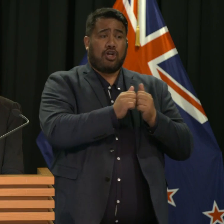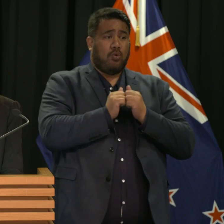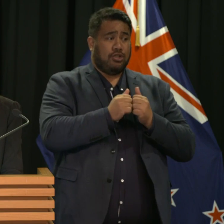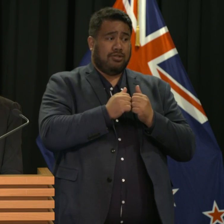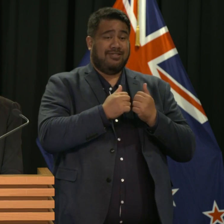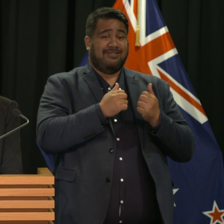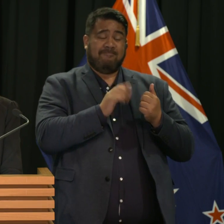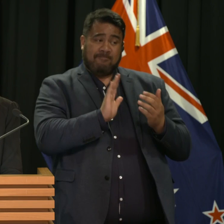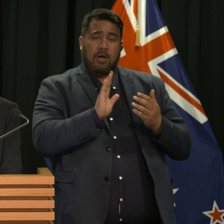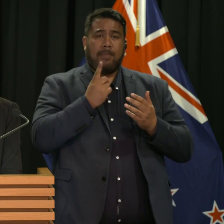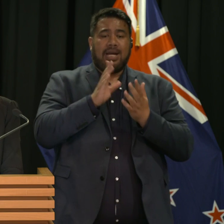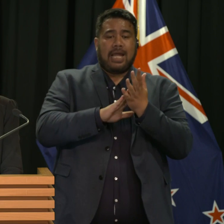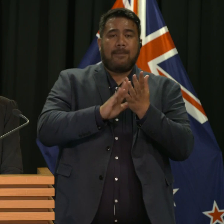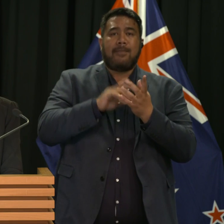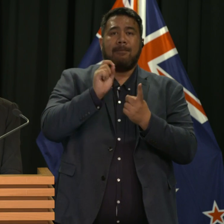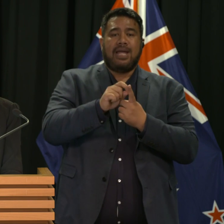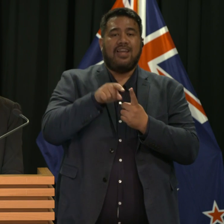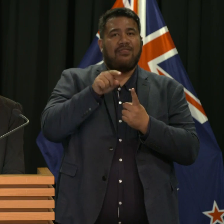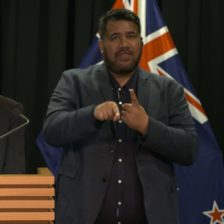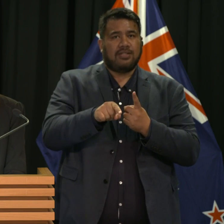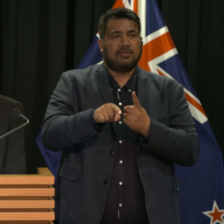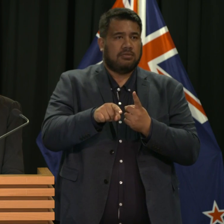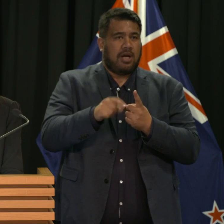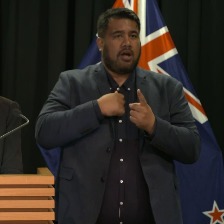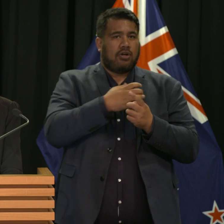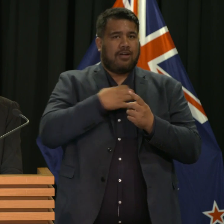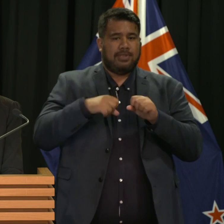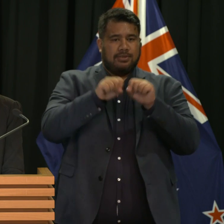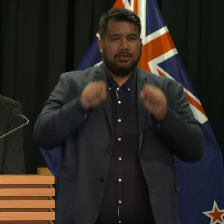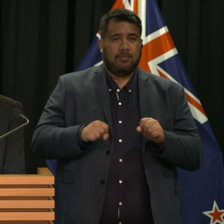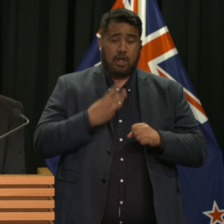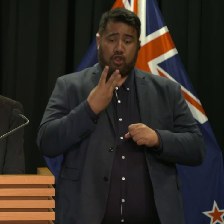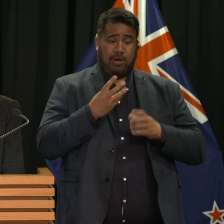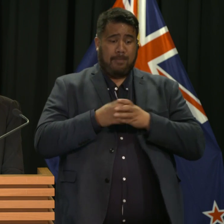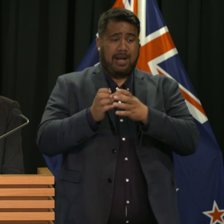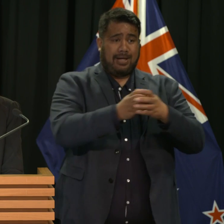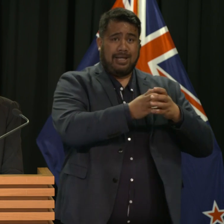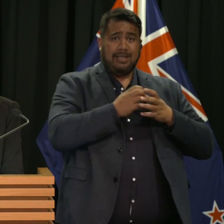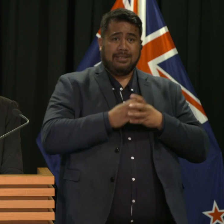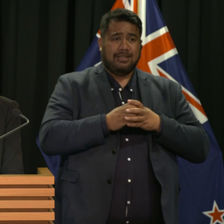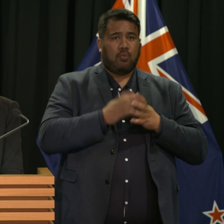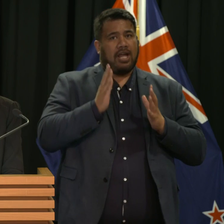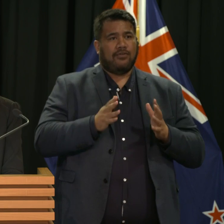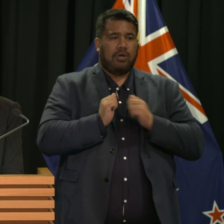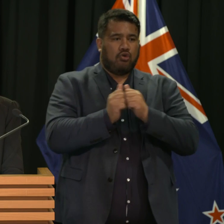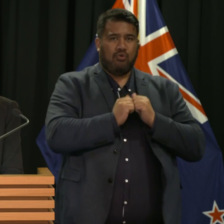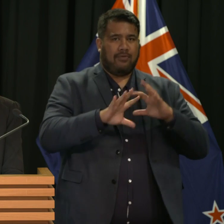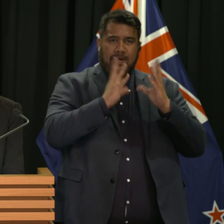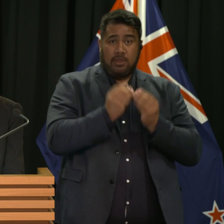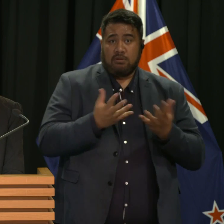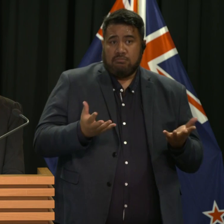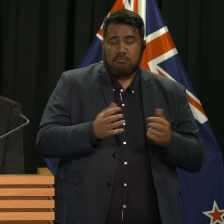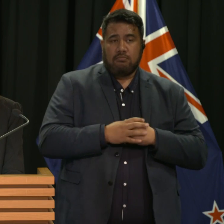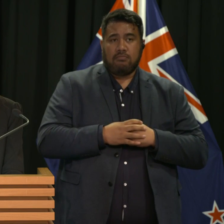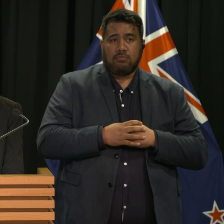MMP. That ultimately we had to form consensus amongst 3 different parties, some of which took different views